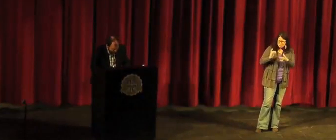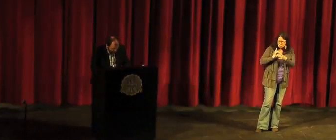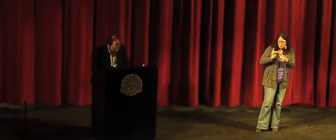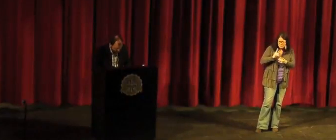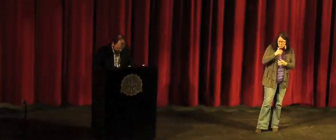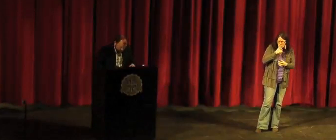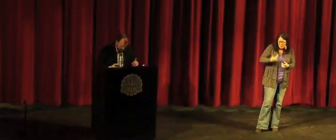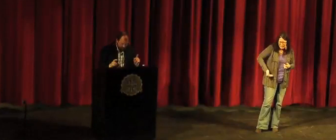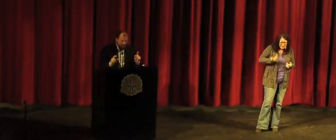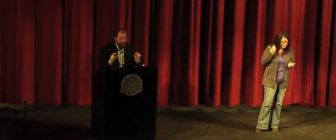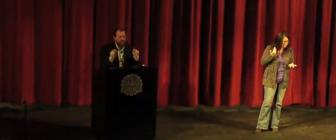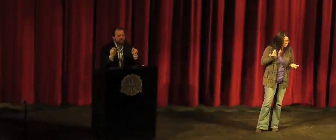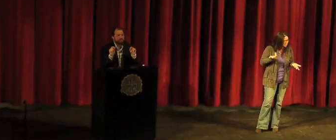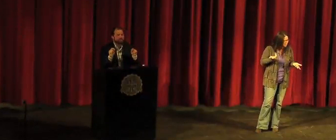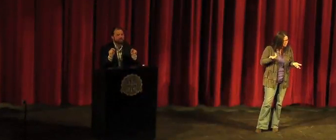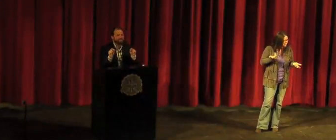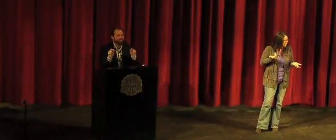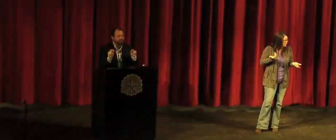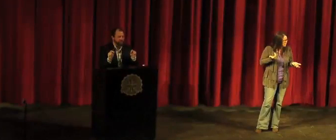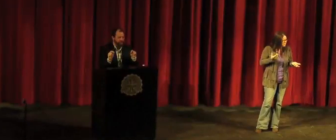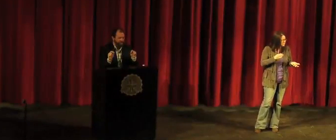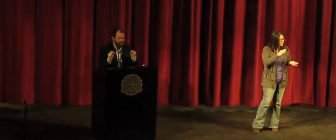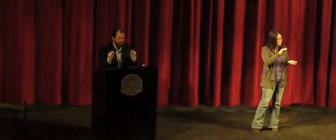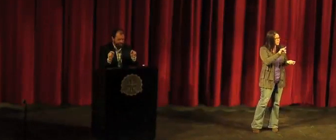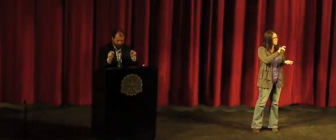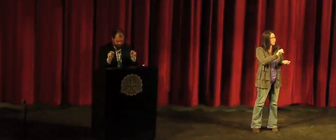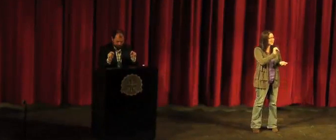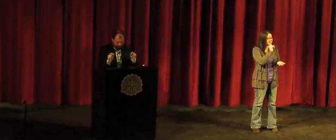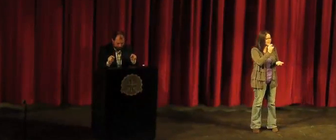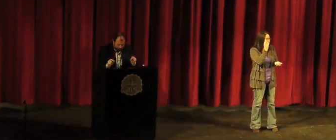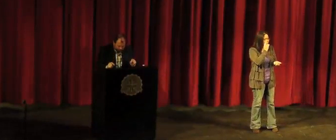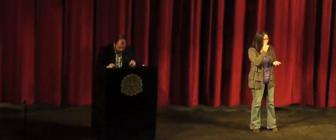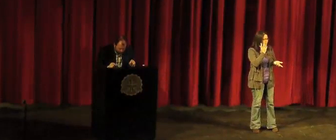about who I am." Here's what Bertie didn't realize.